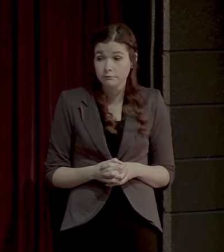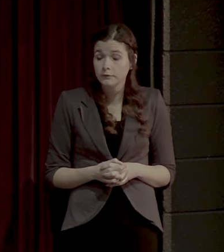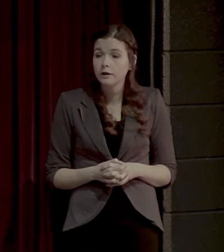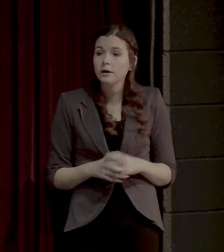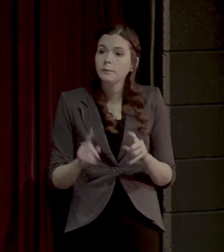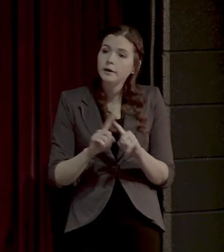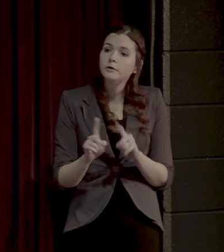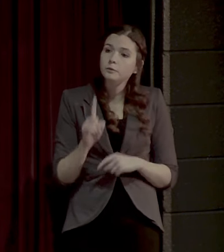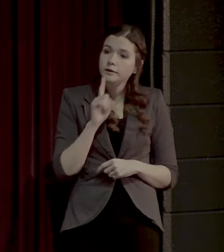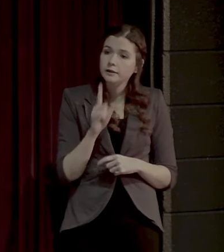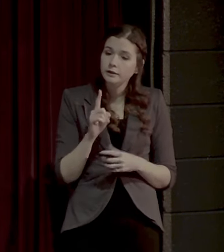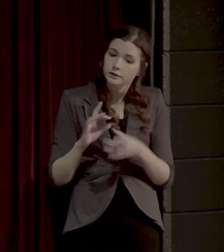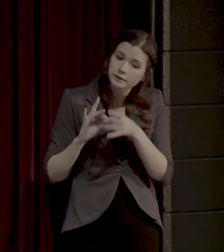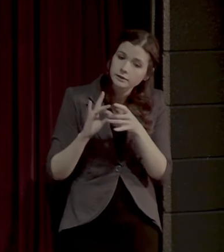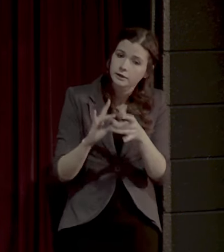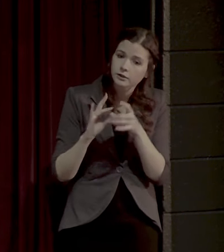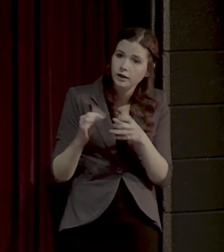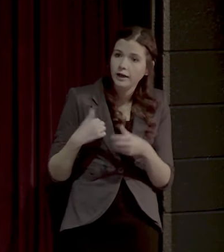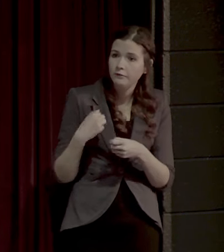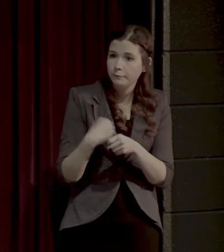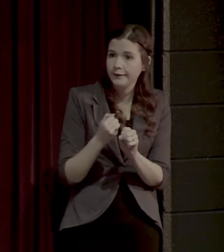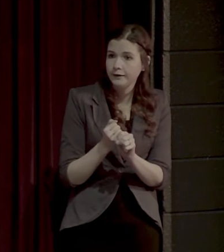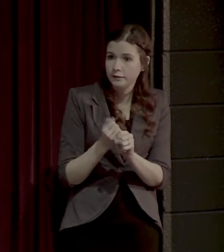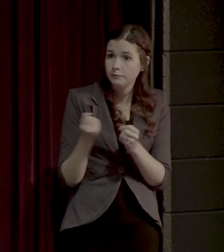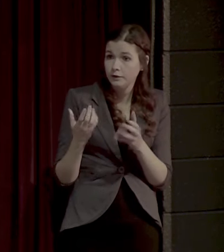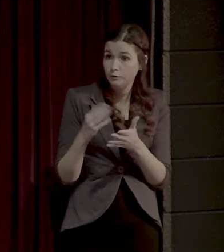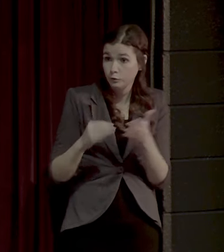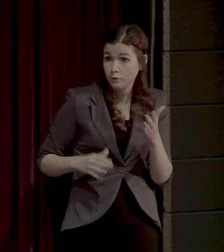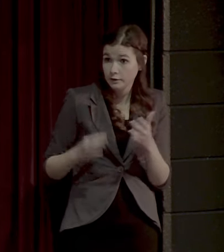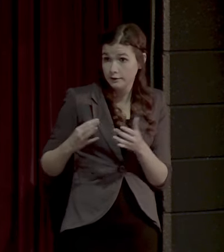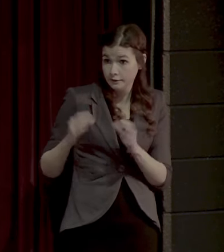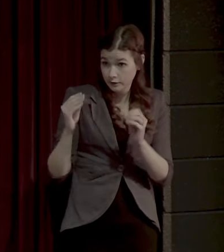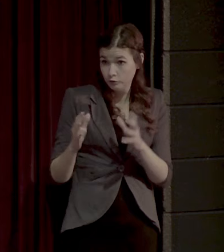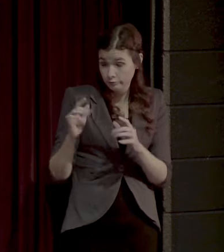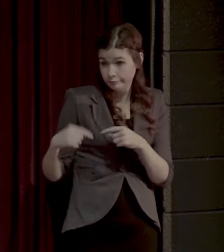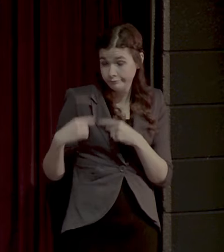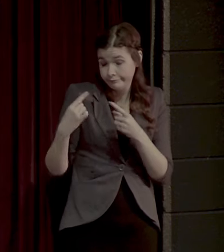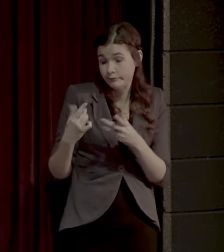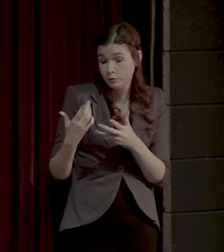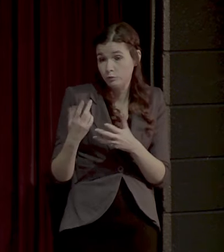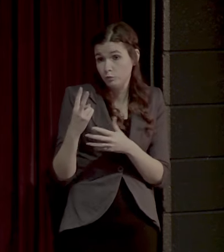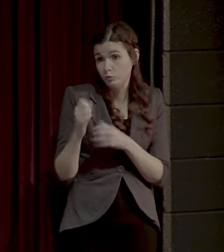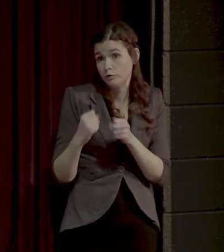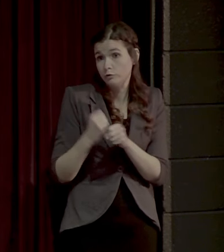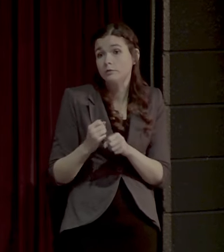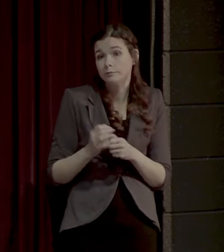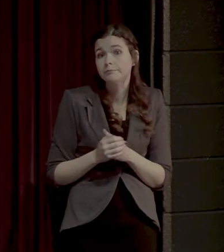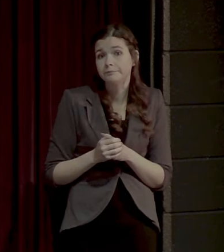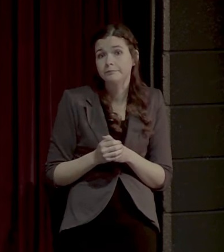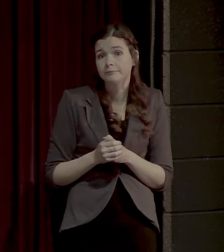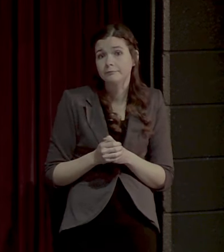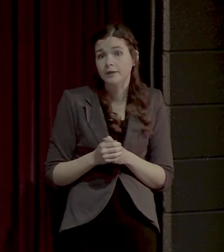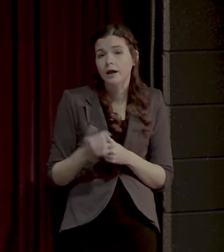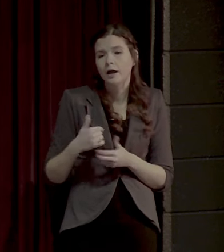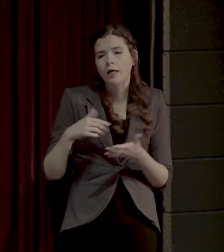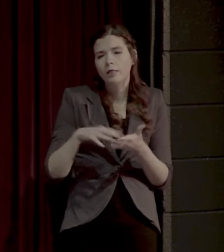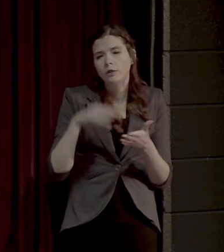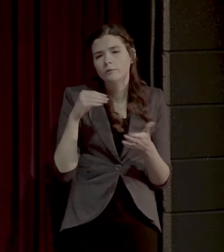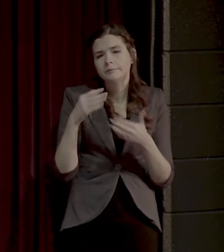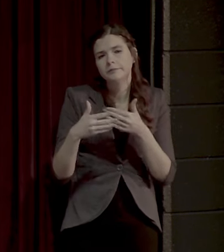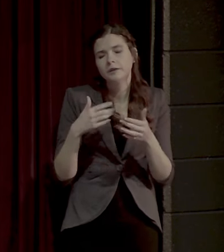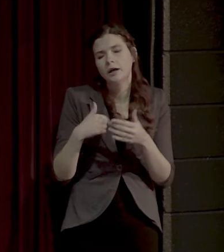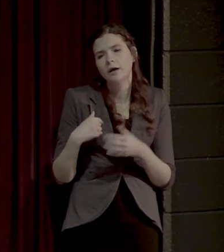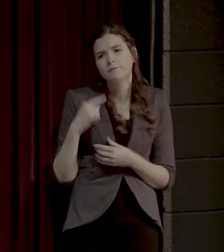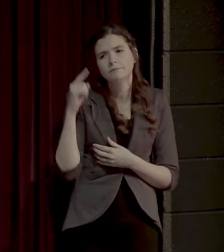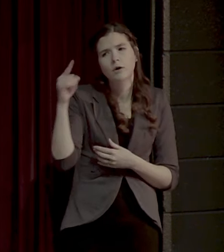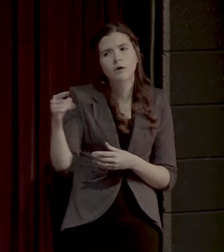But for sure, it will be the relationships that I've made with many students and teachers throughout my 2 years. I learned that even though I was far